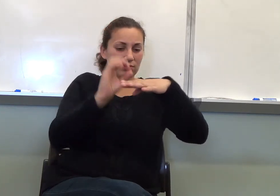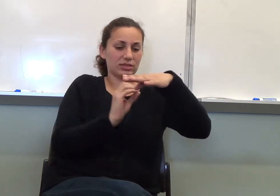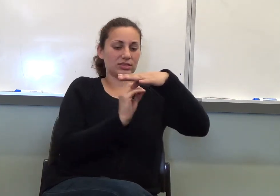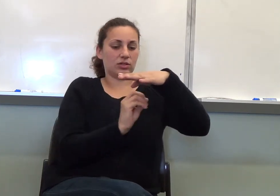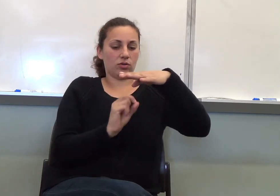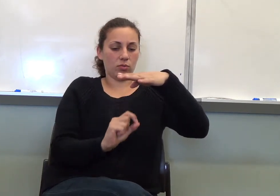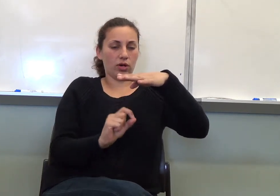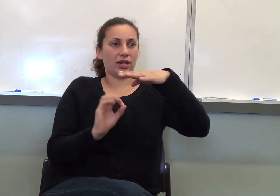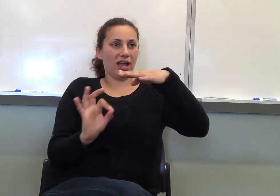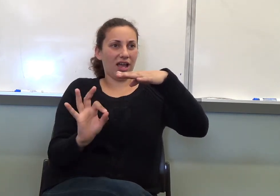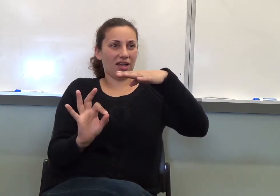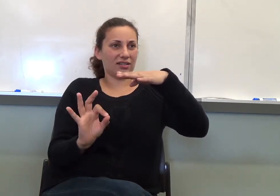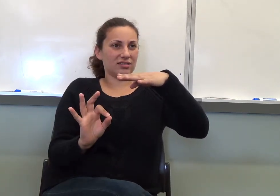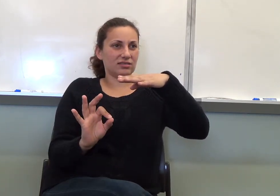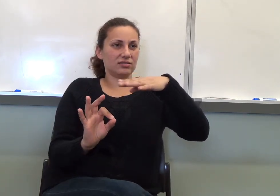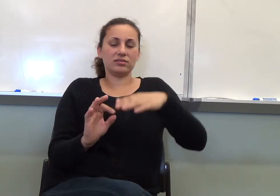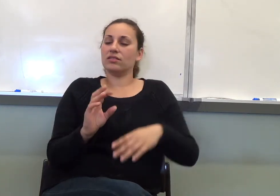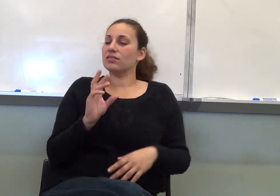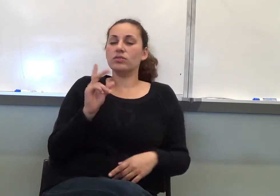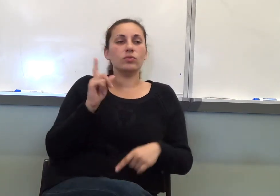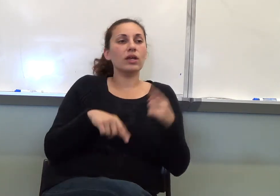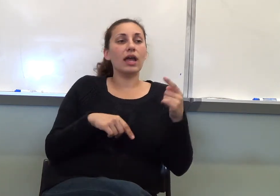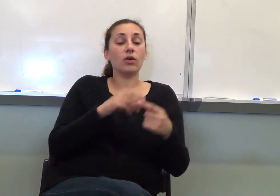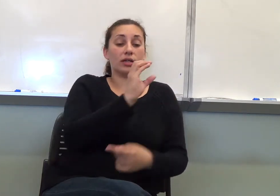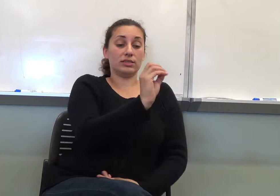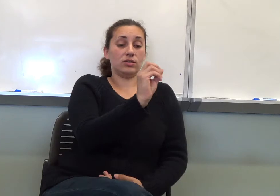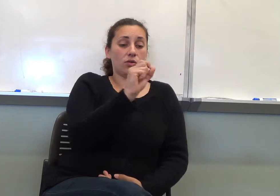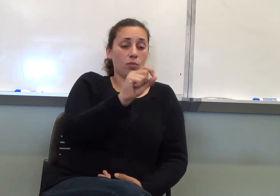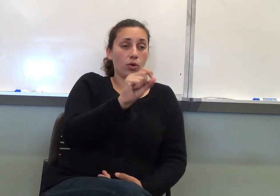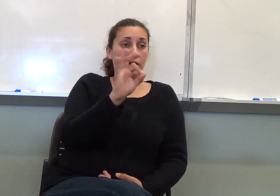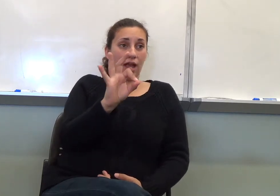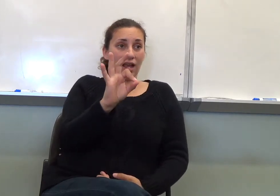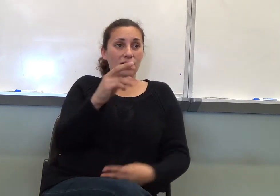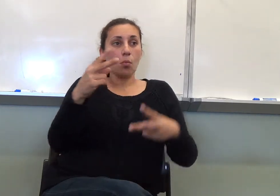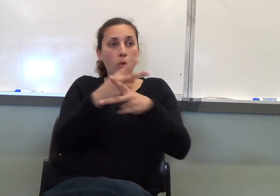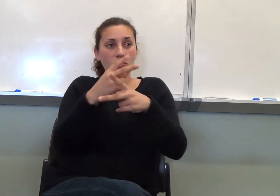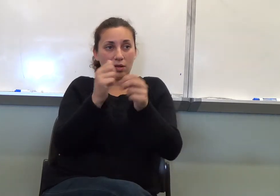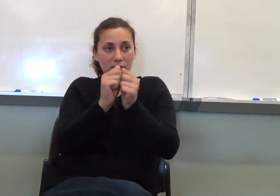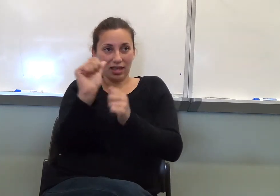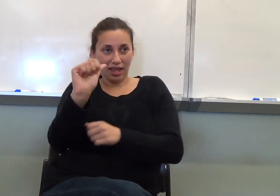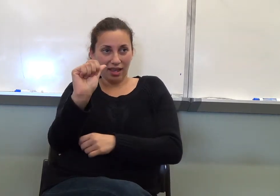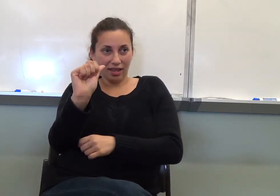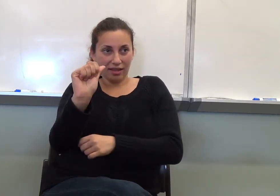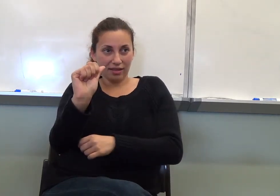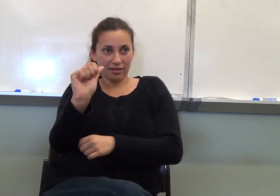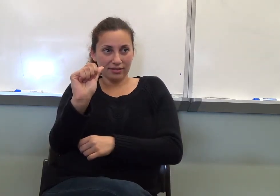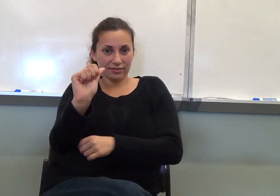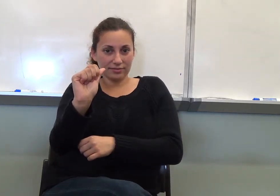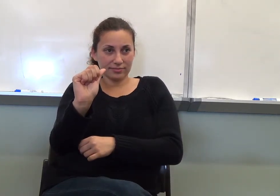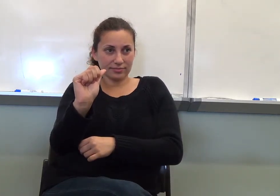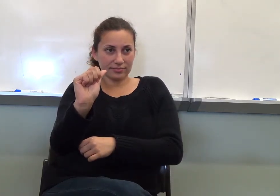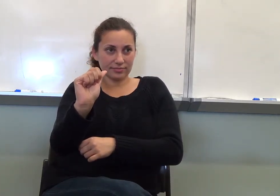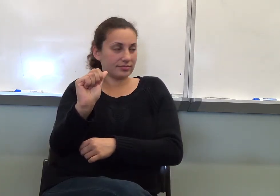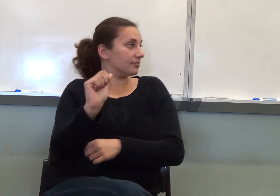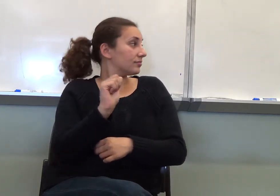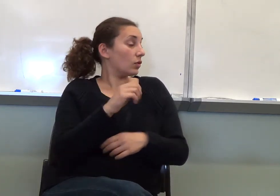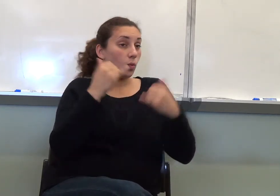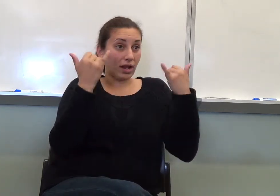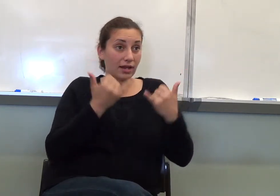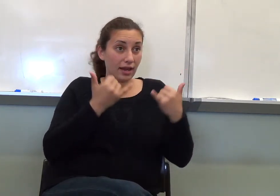0.9 currently multiplies A, right? Right now, because we haven't done today's lesson yet, we have no reason